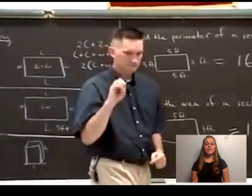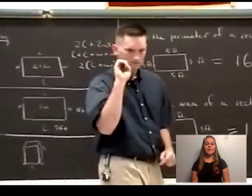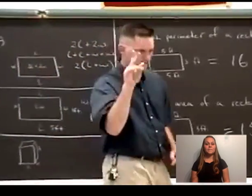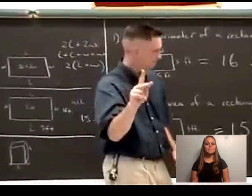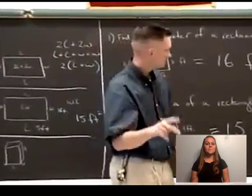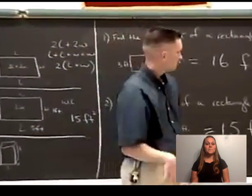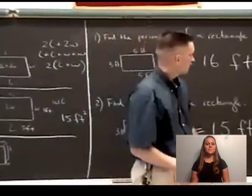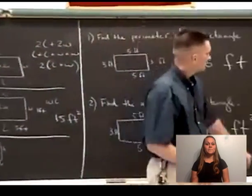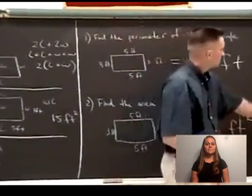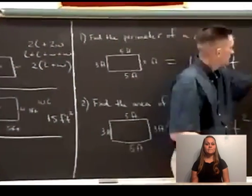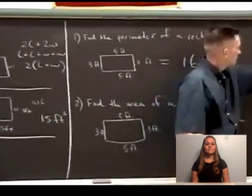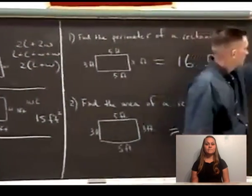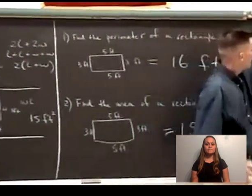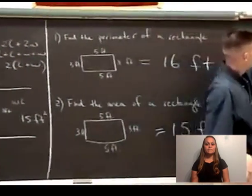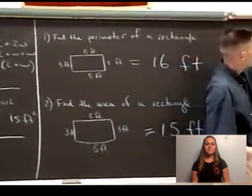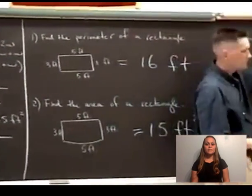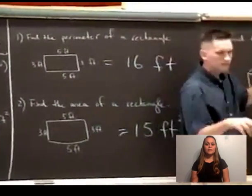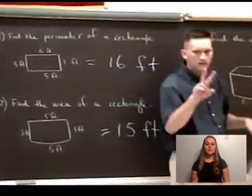Okay.